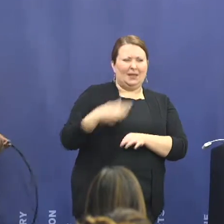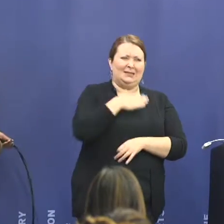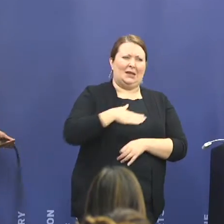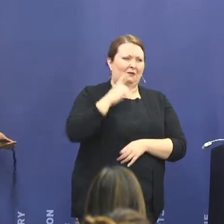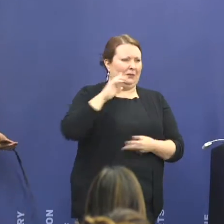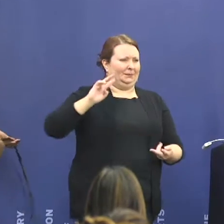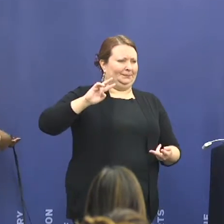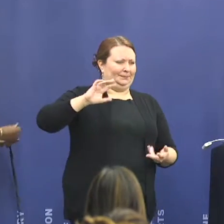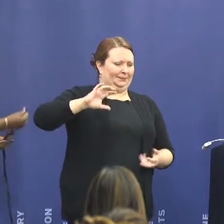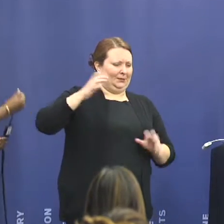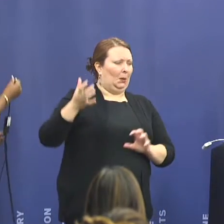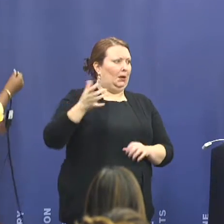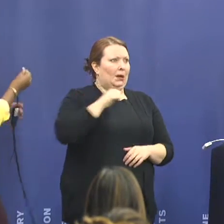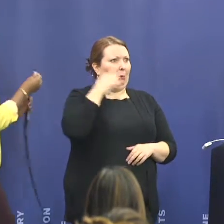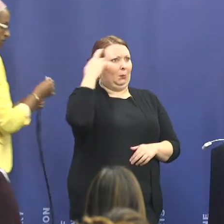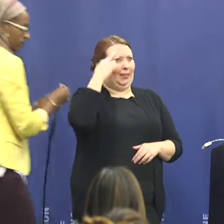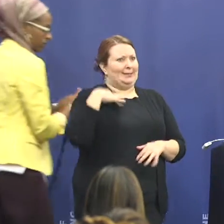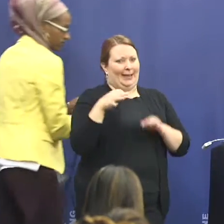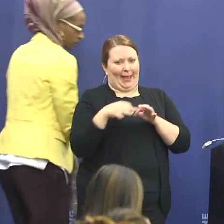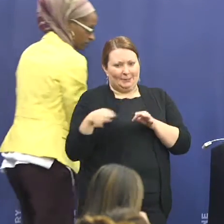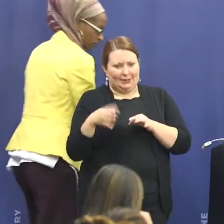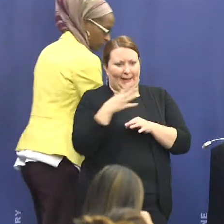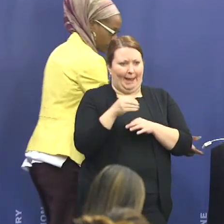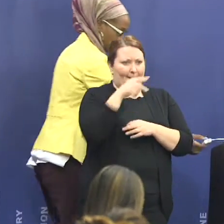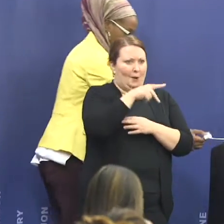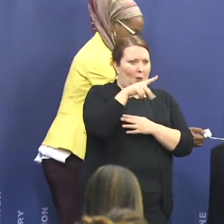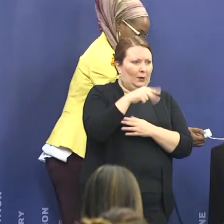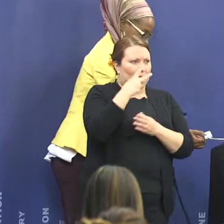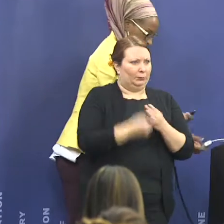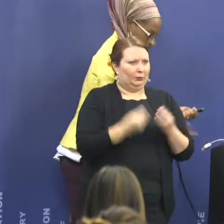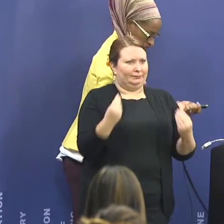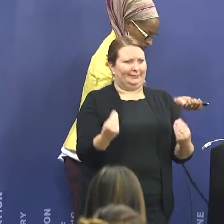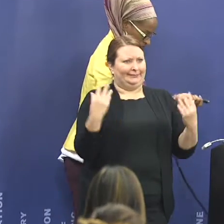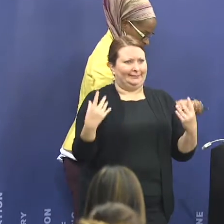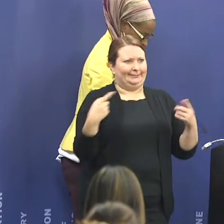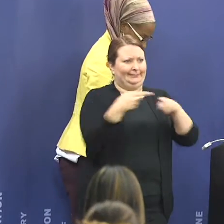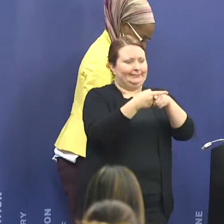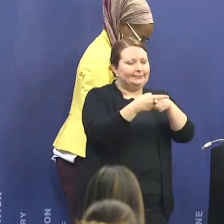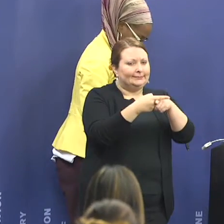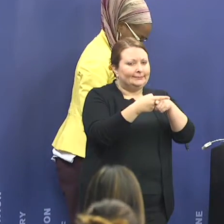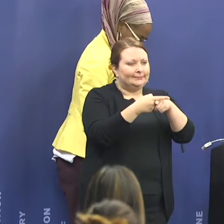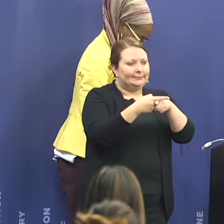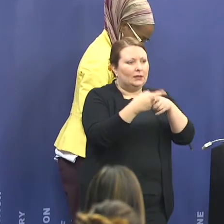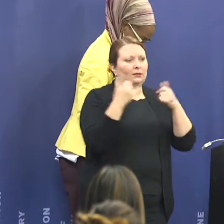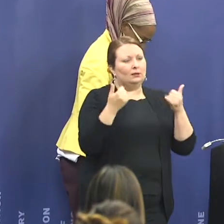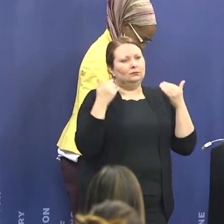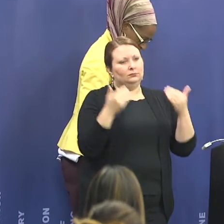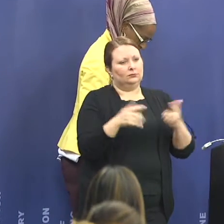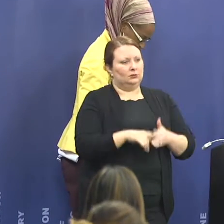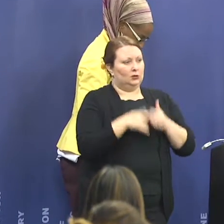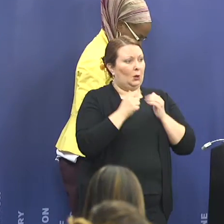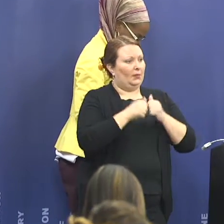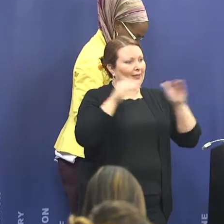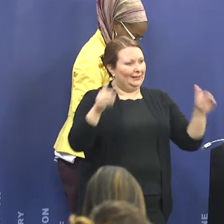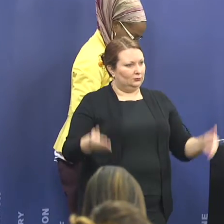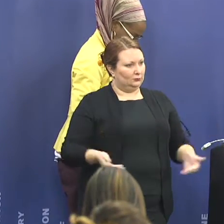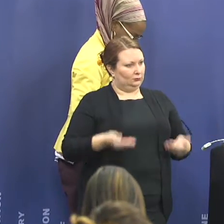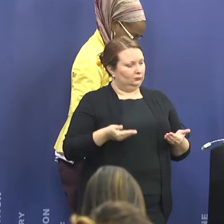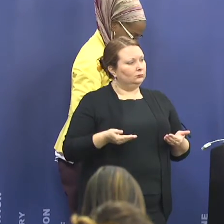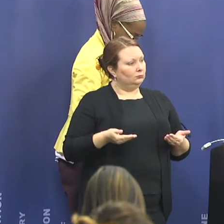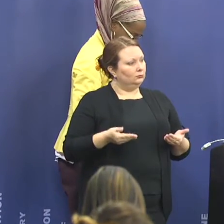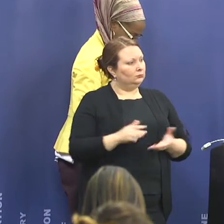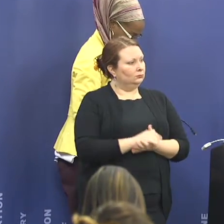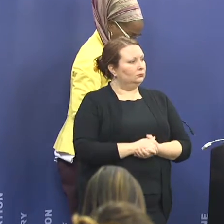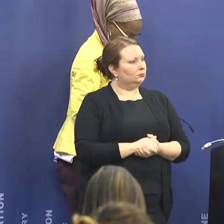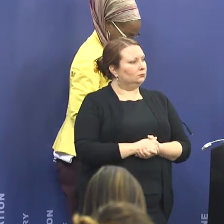the mix-up. We didn't realize we'd have captioning and PowerPoint. So I'm going to get started with introductions, and